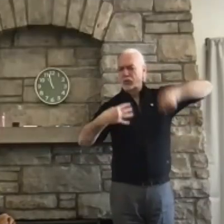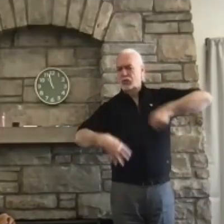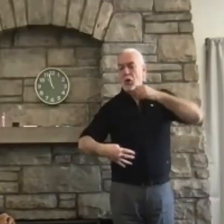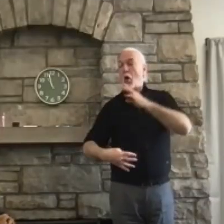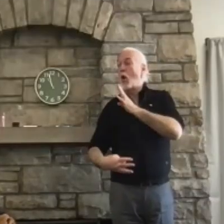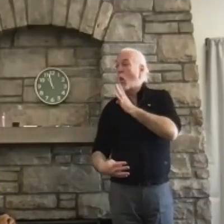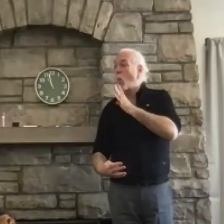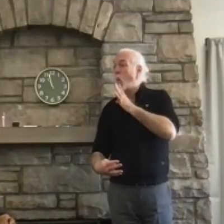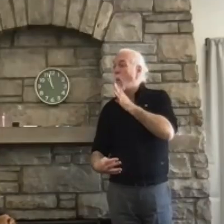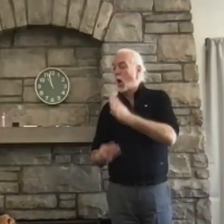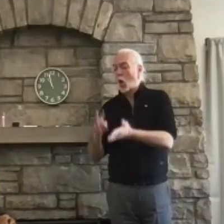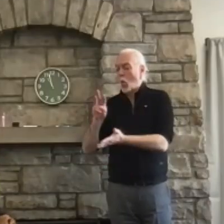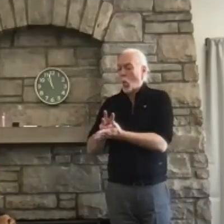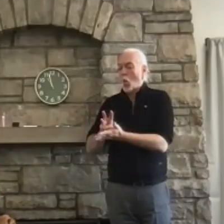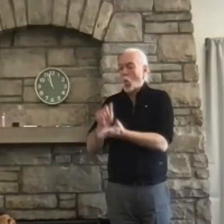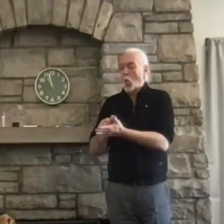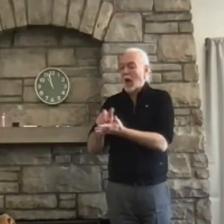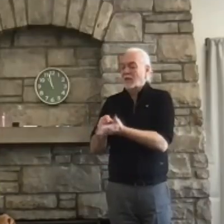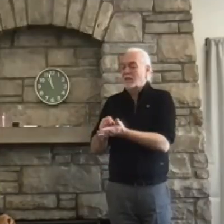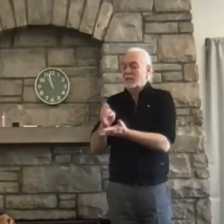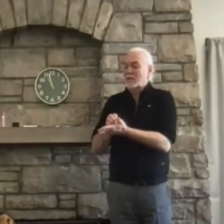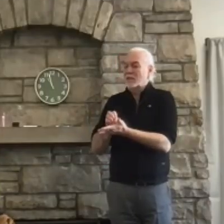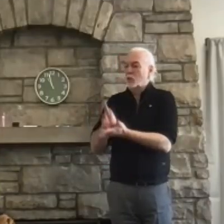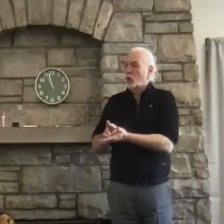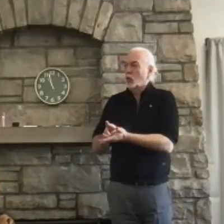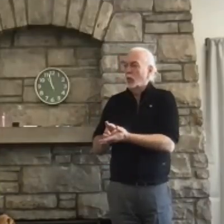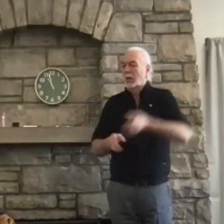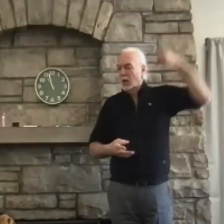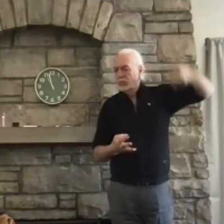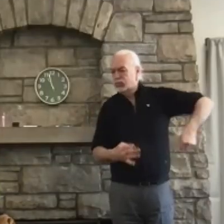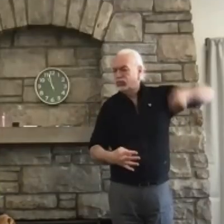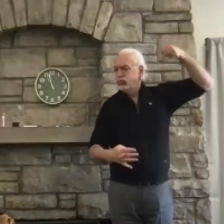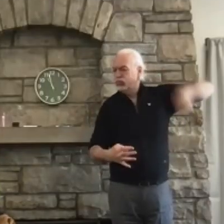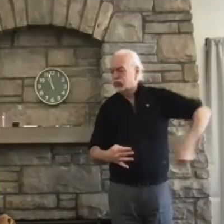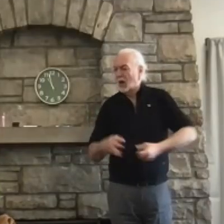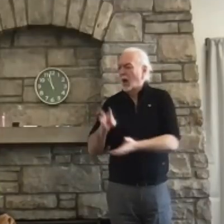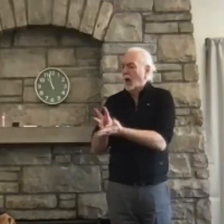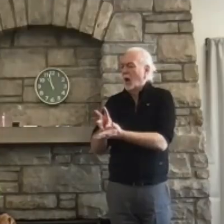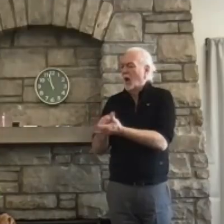While running water gently over her hands,